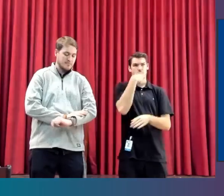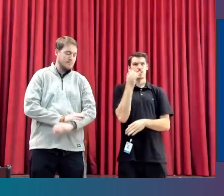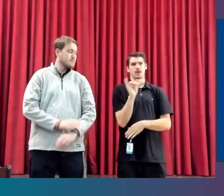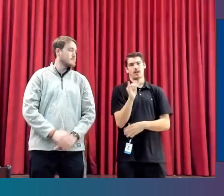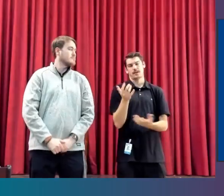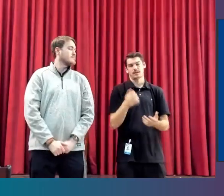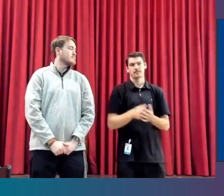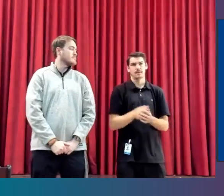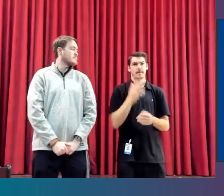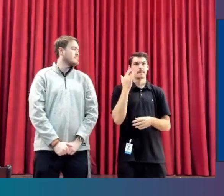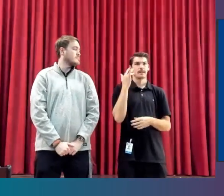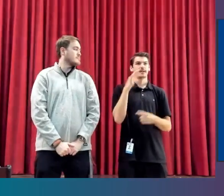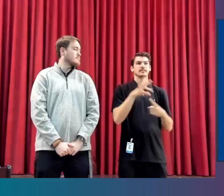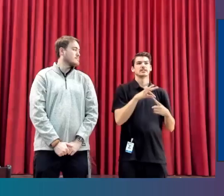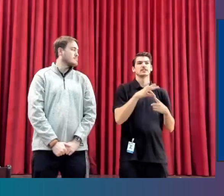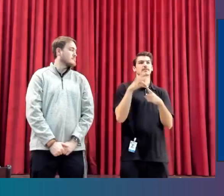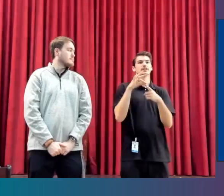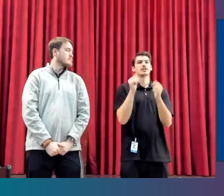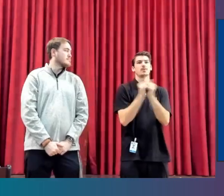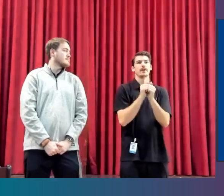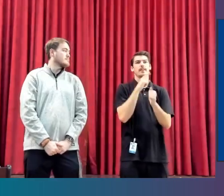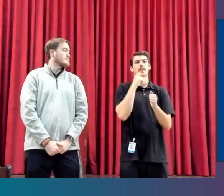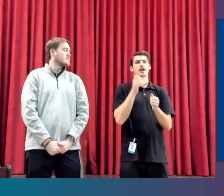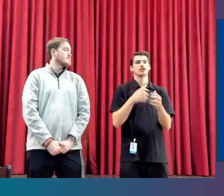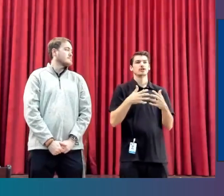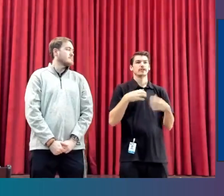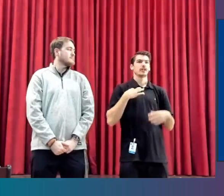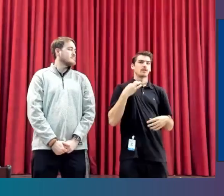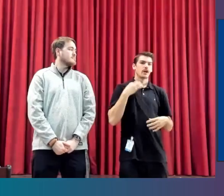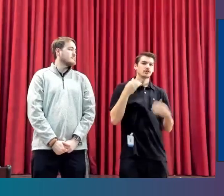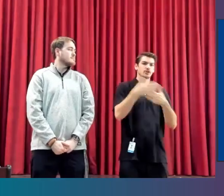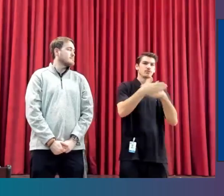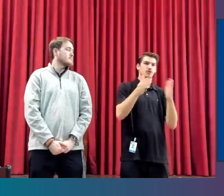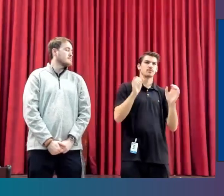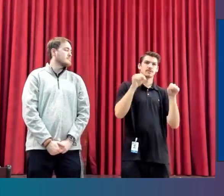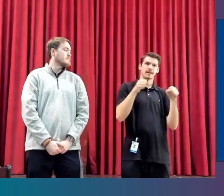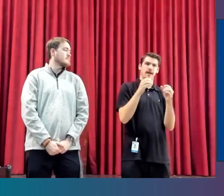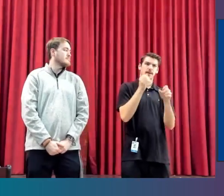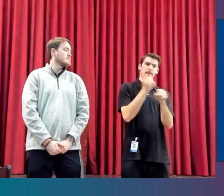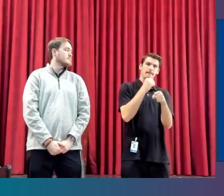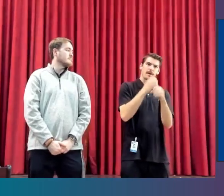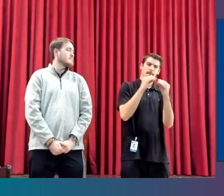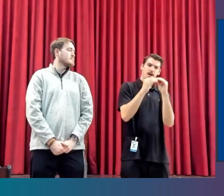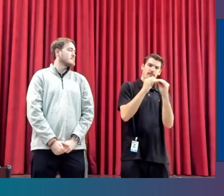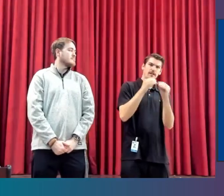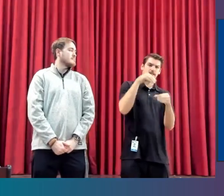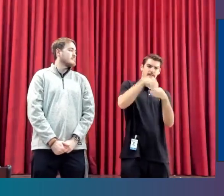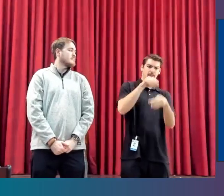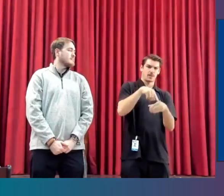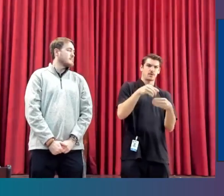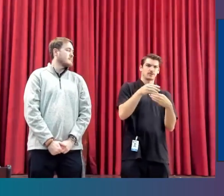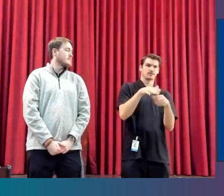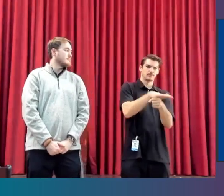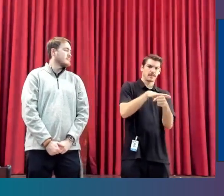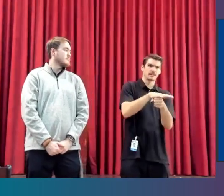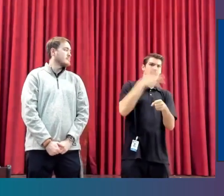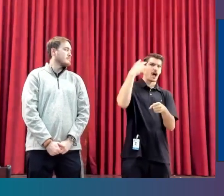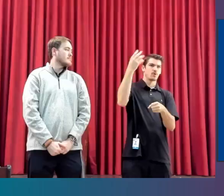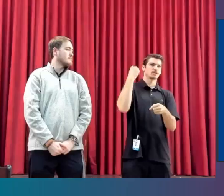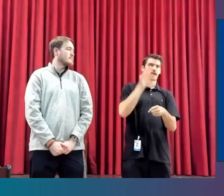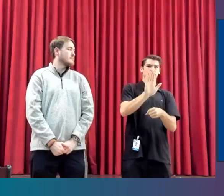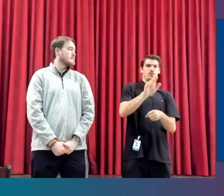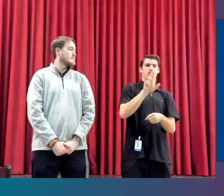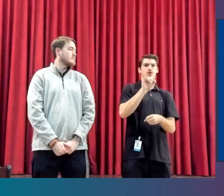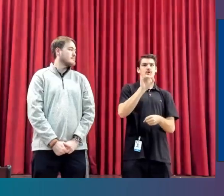Because especially laundry rooms, community spaces, you can make modifications in those spaces outside of your unit as